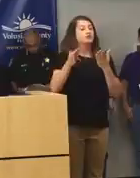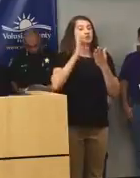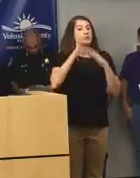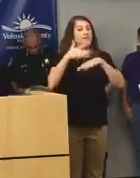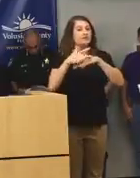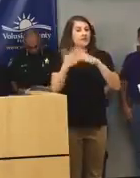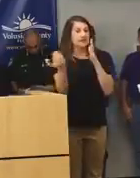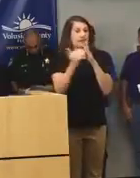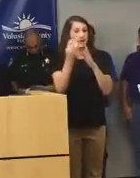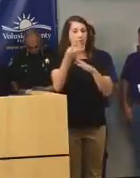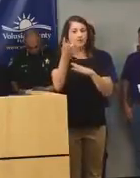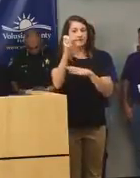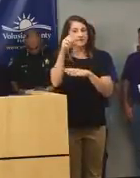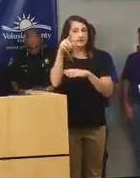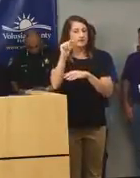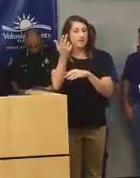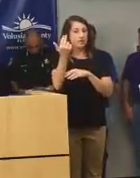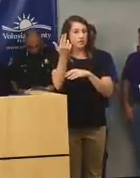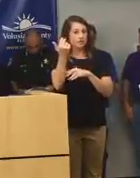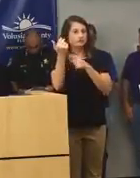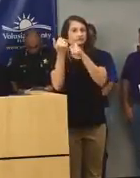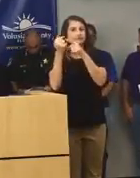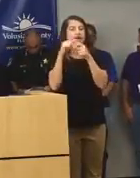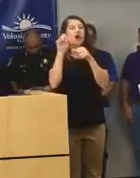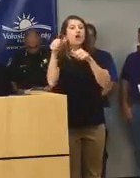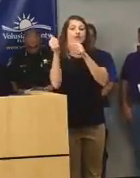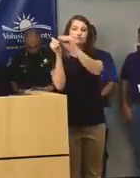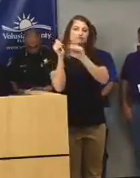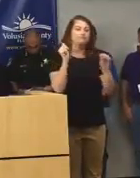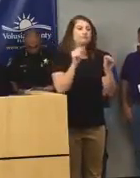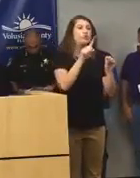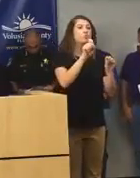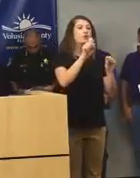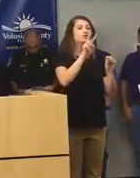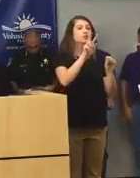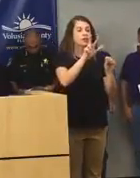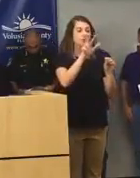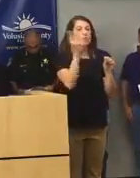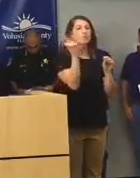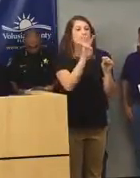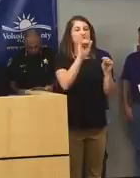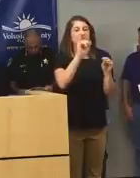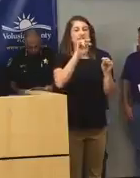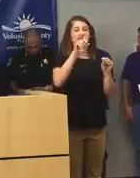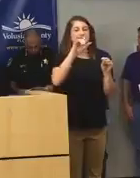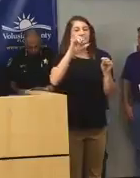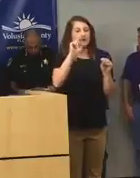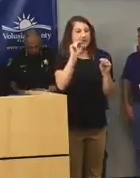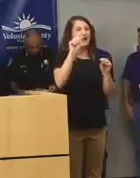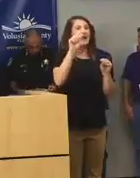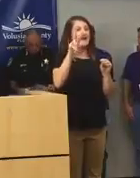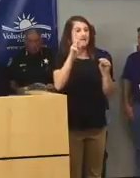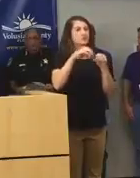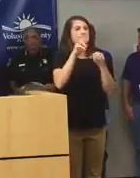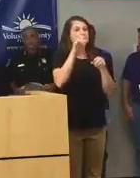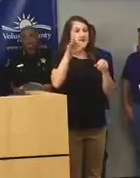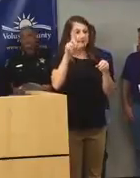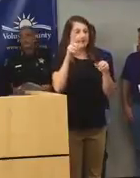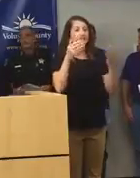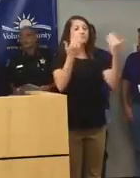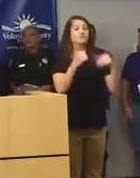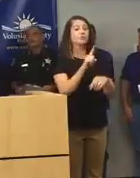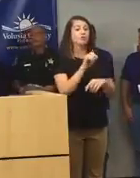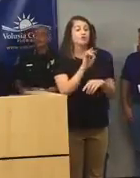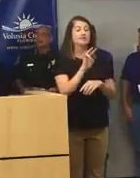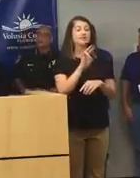available beginning Wednesday, September 13th at these offices: 123 West Indiana Avenue in DeLand, 107